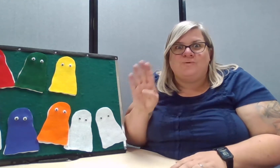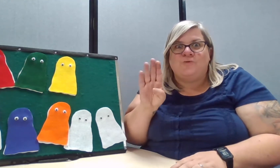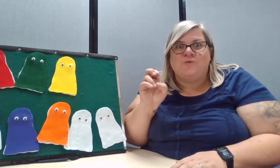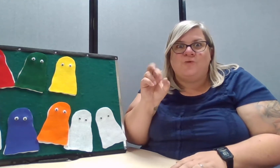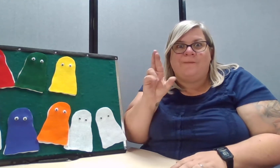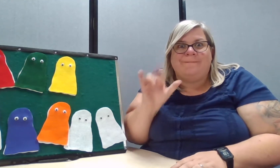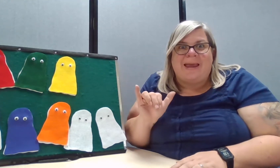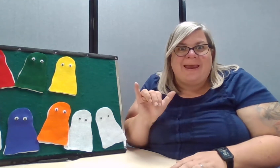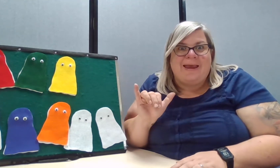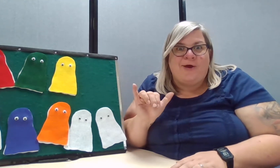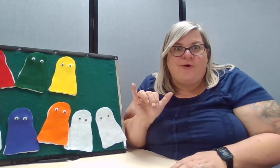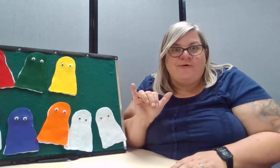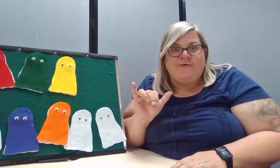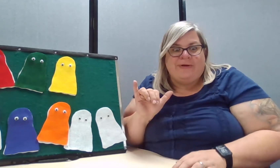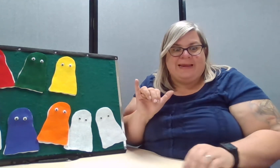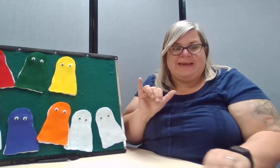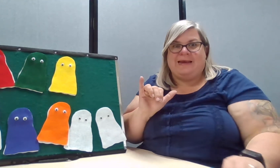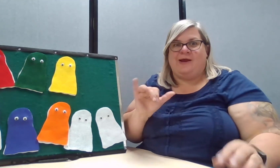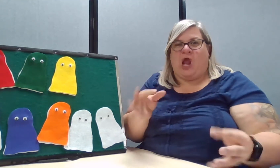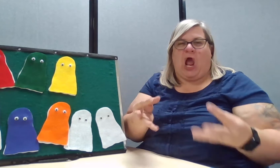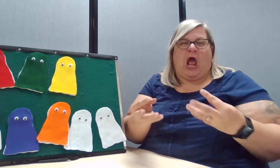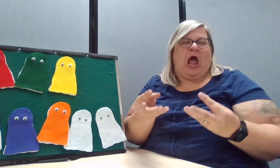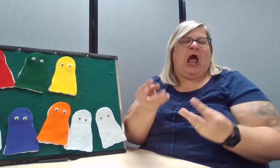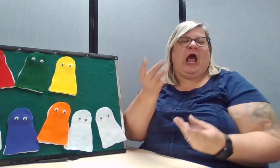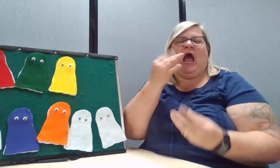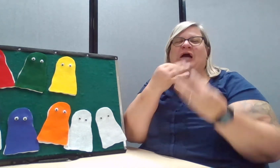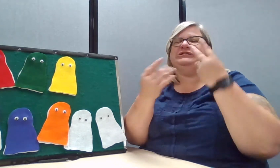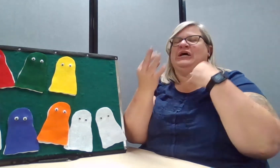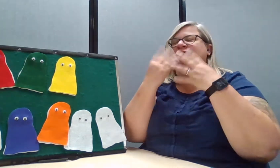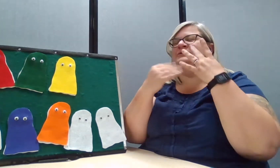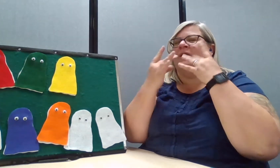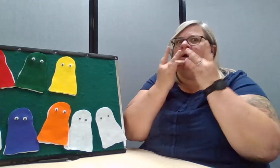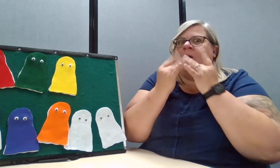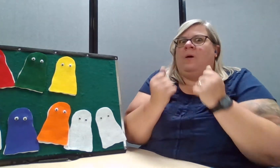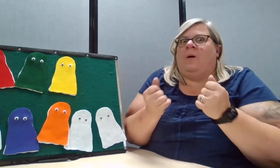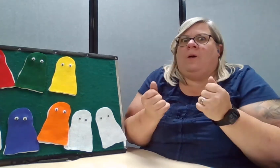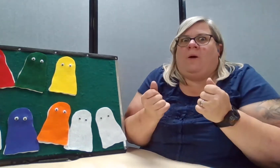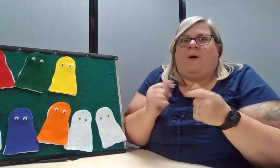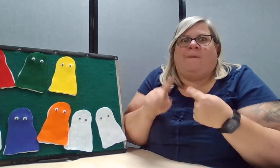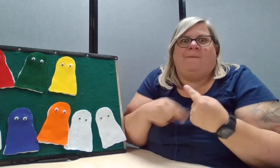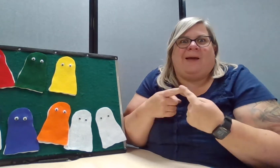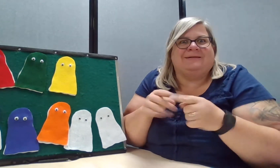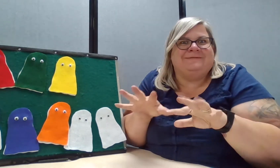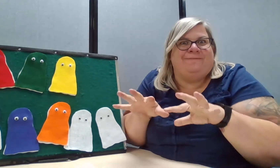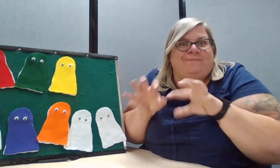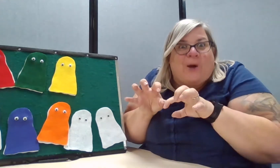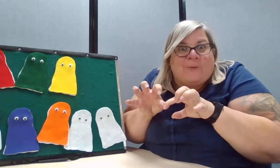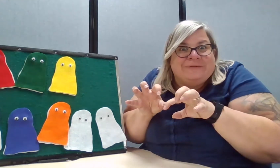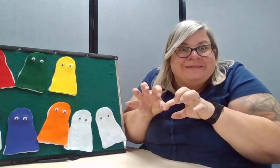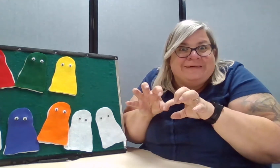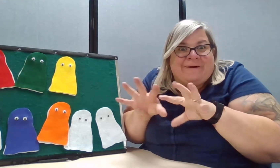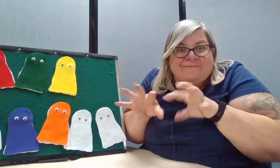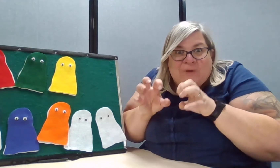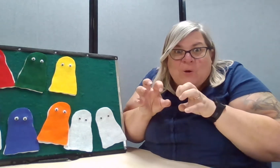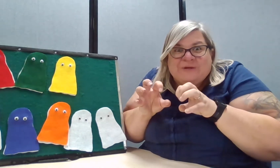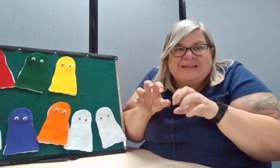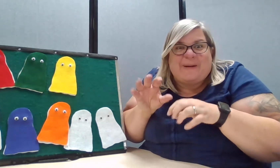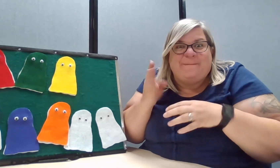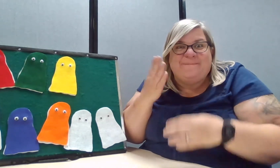found blueberries and ate all the blueberries. And they were